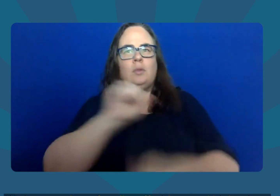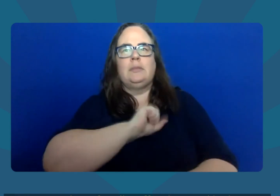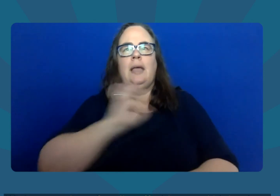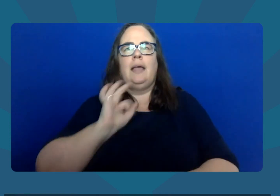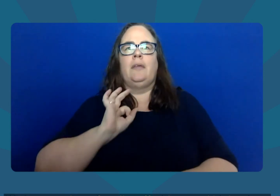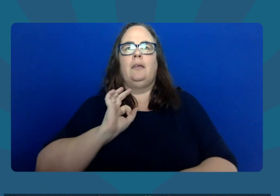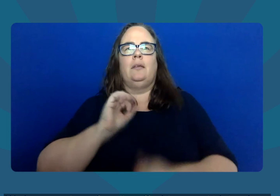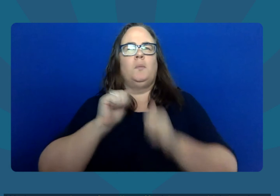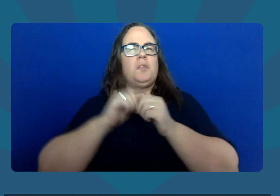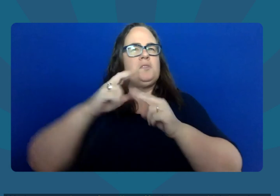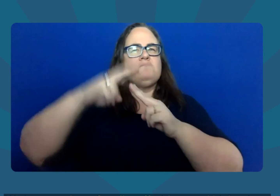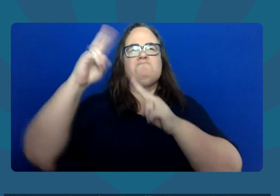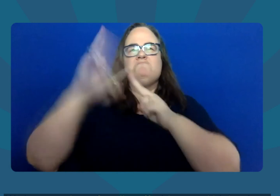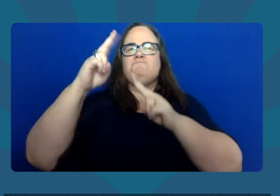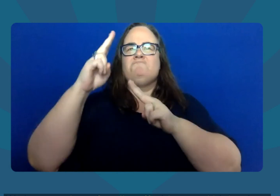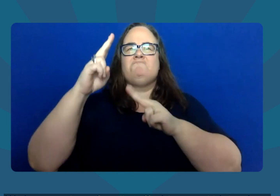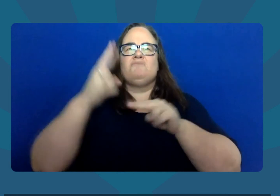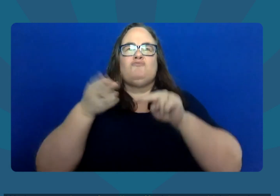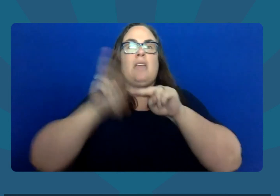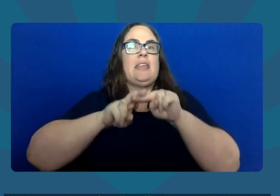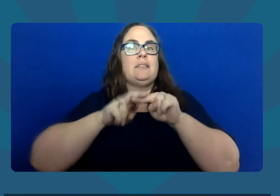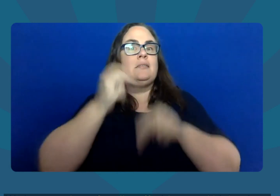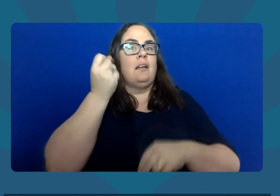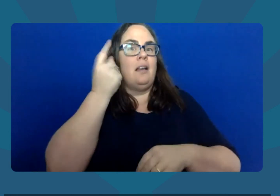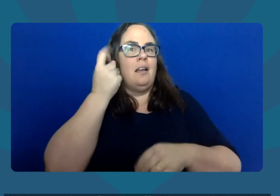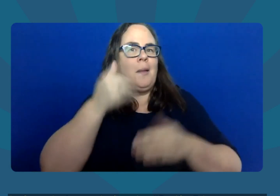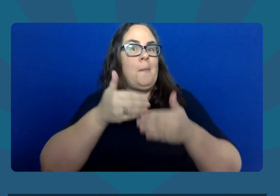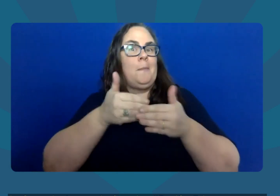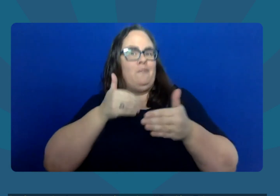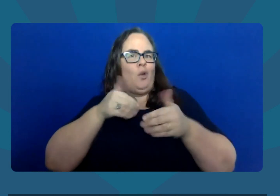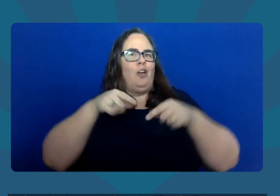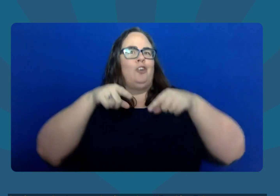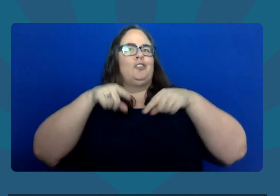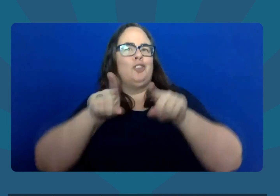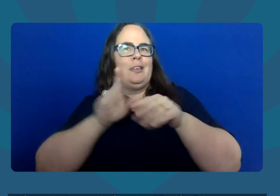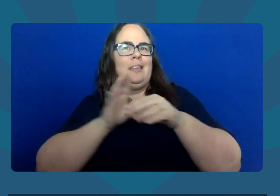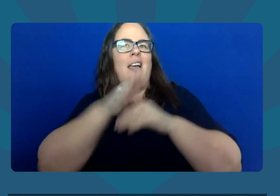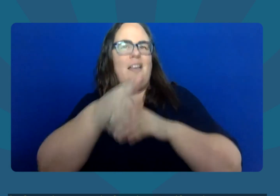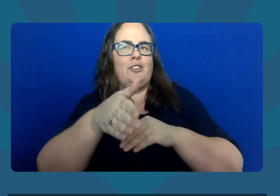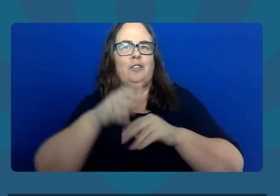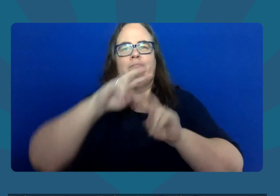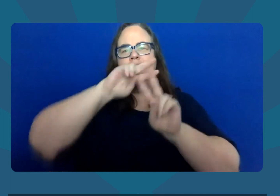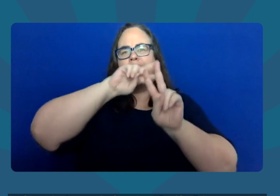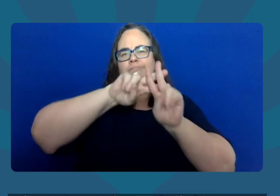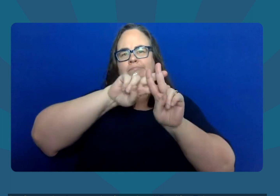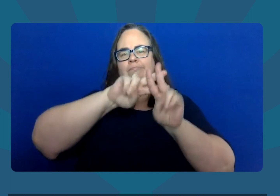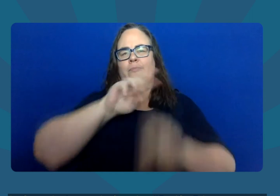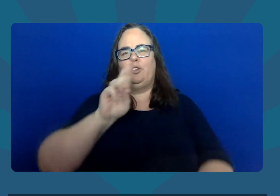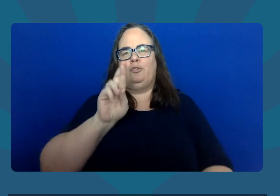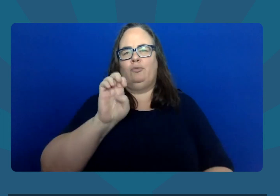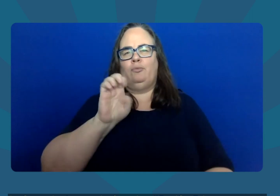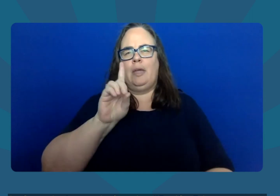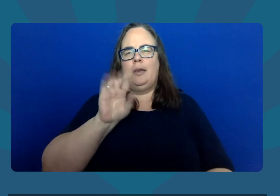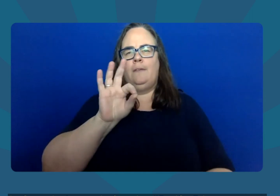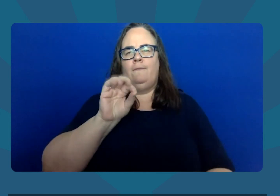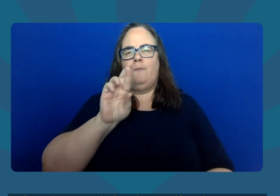pay for all staff with record high raises before, during, and after